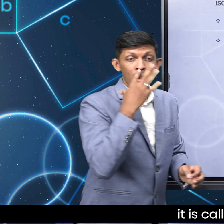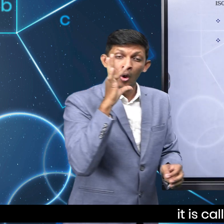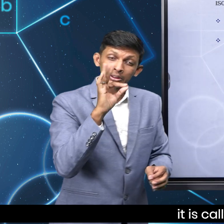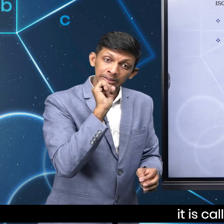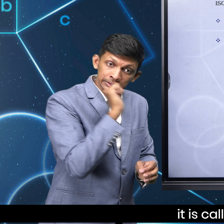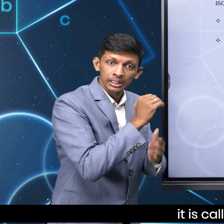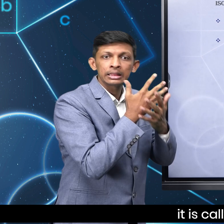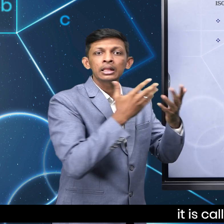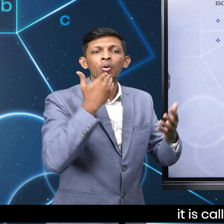sketch.